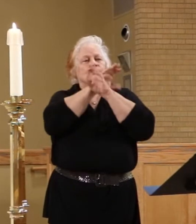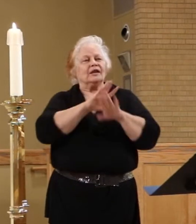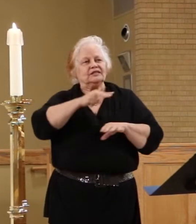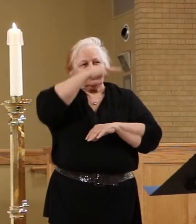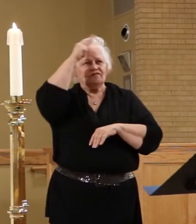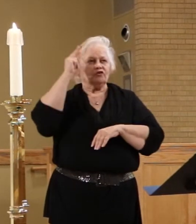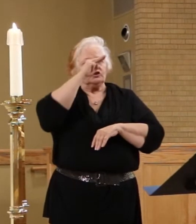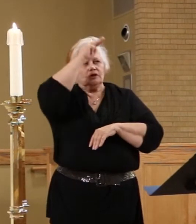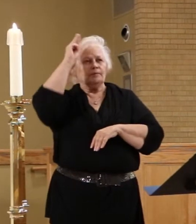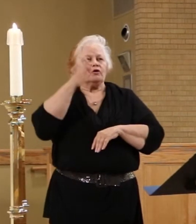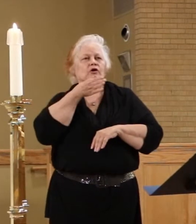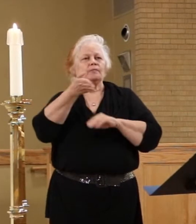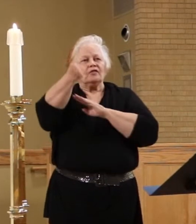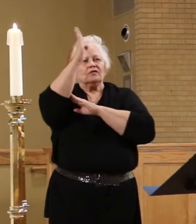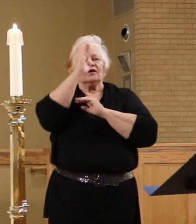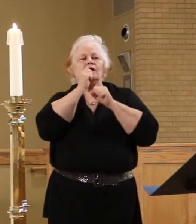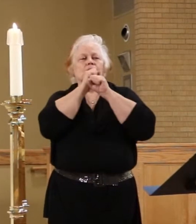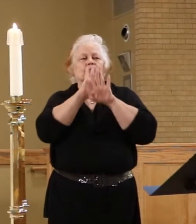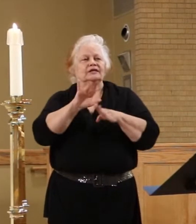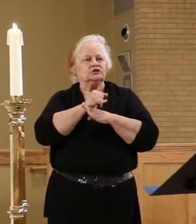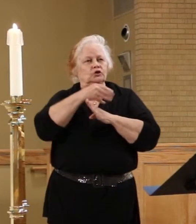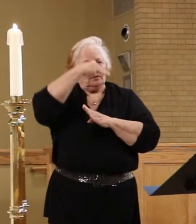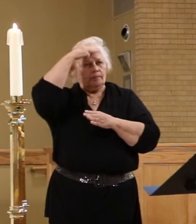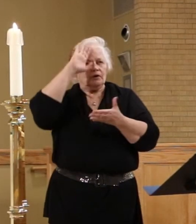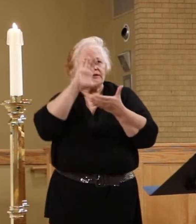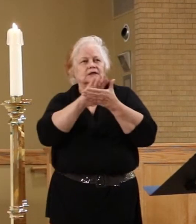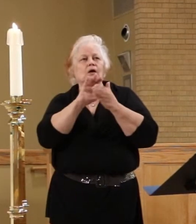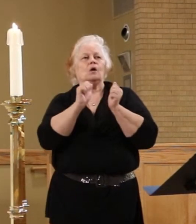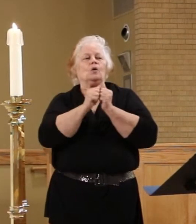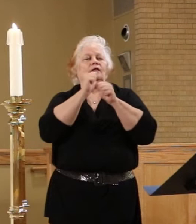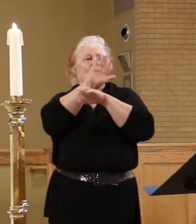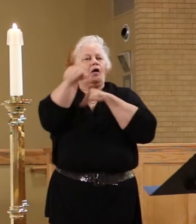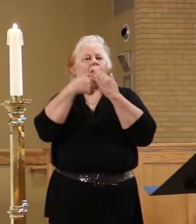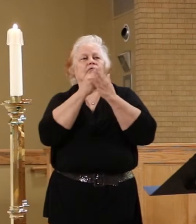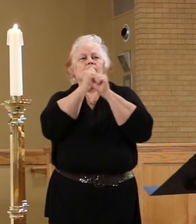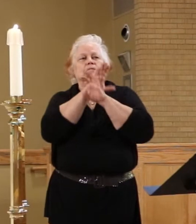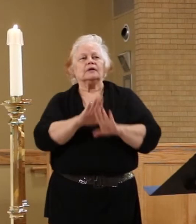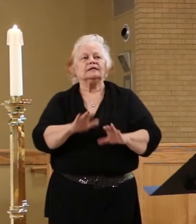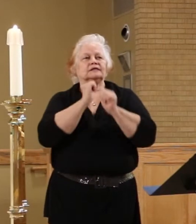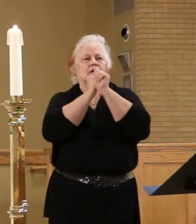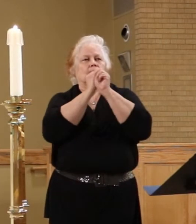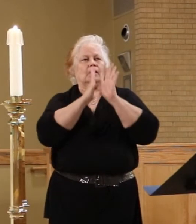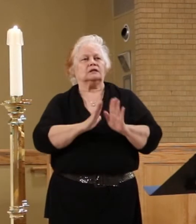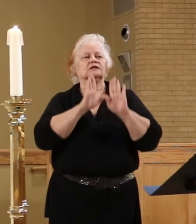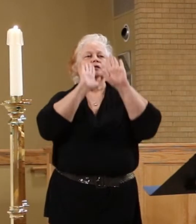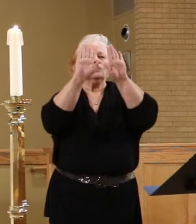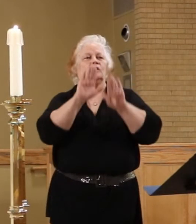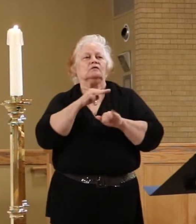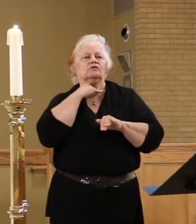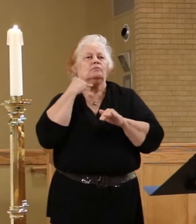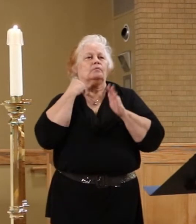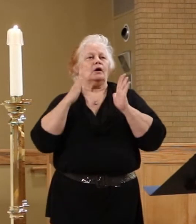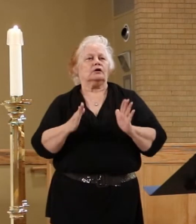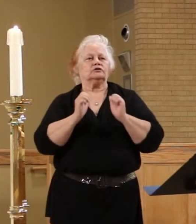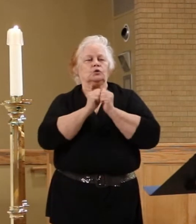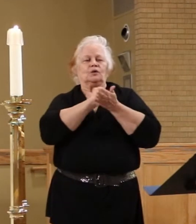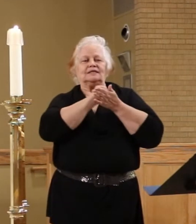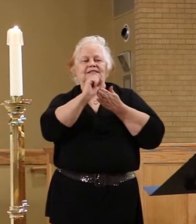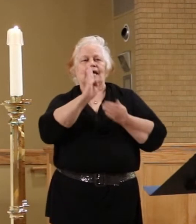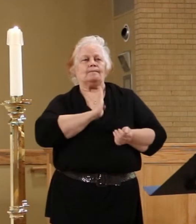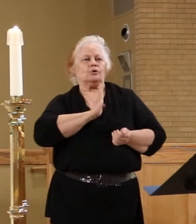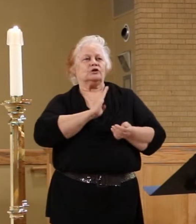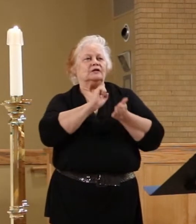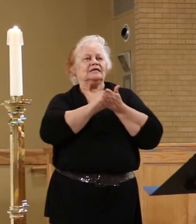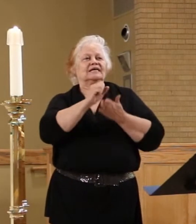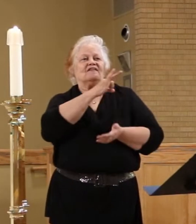Mother of God, with blessed Joseph, her spouse, with your blessed apostles and glorious martyrs, with Saint Bernadette,